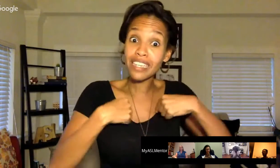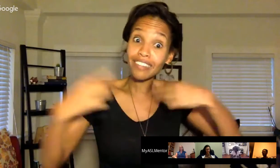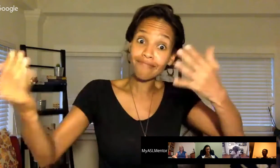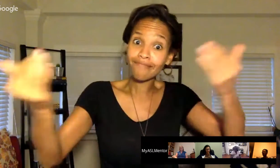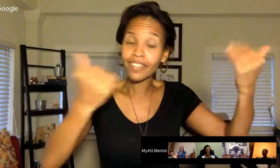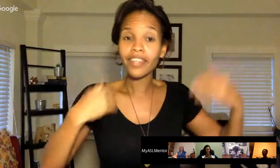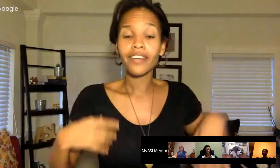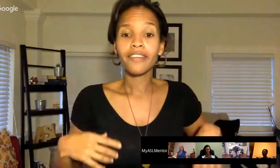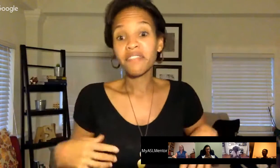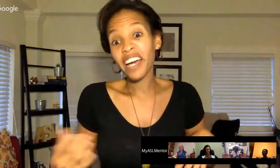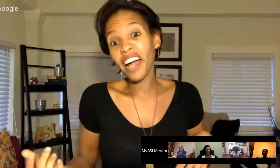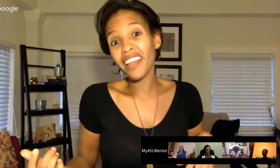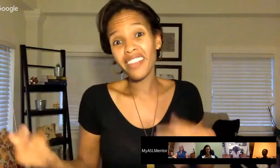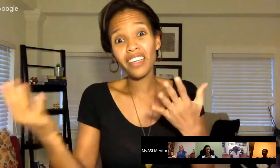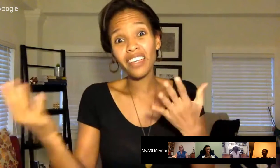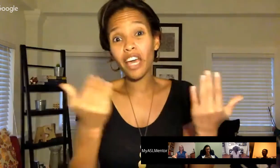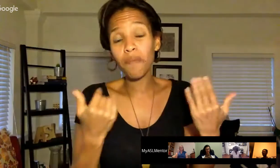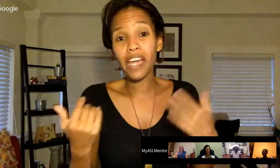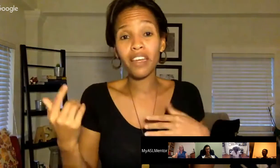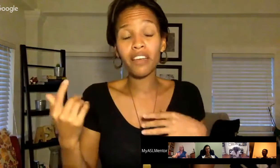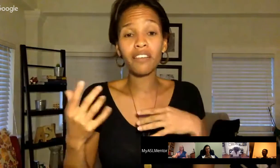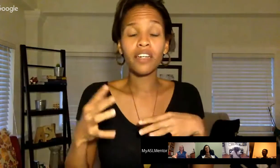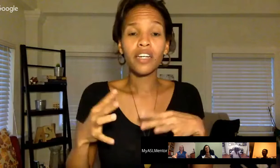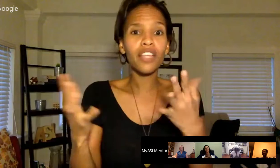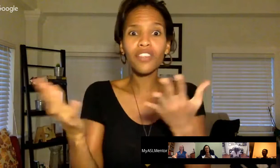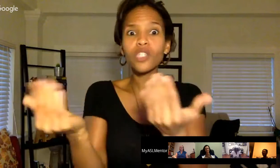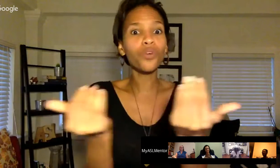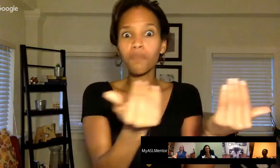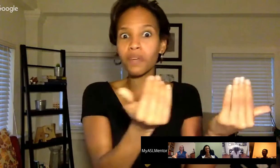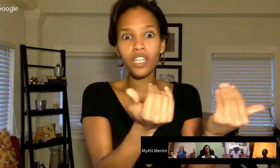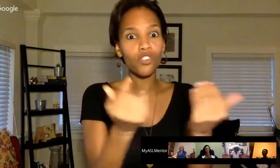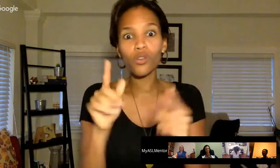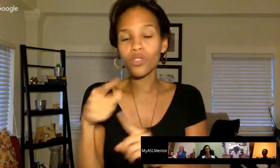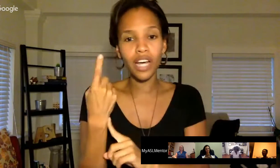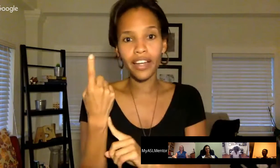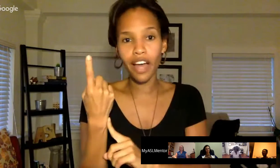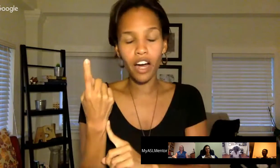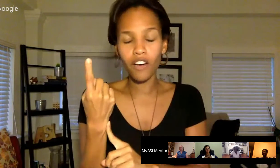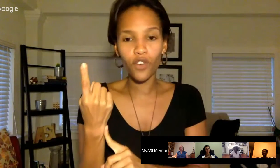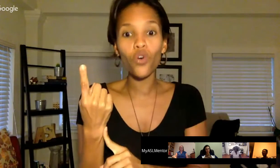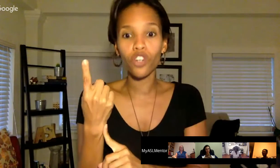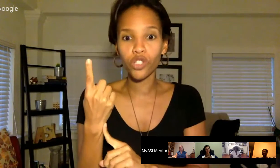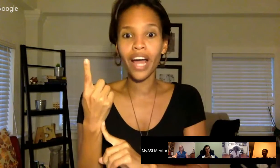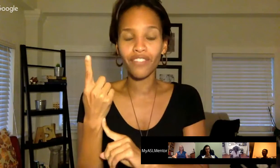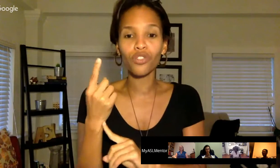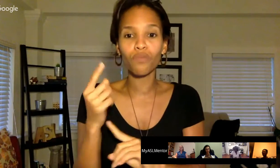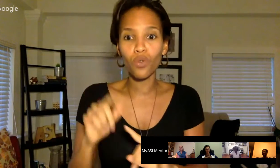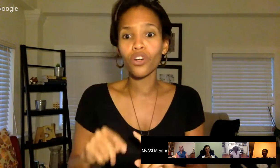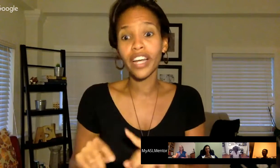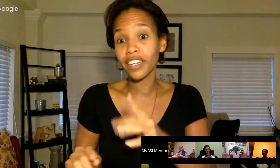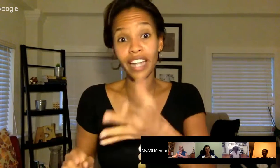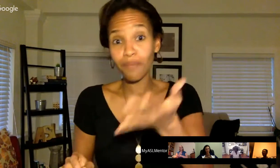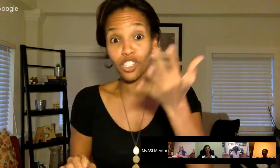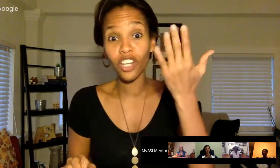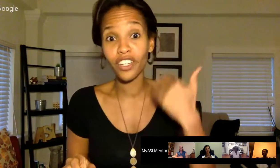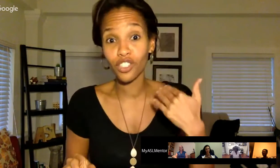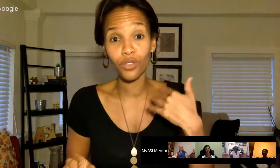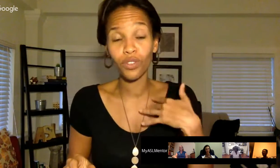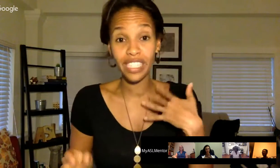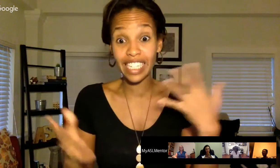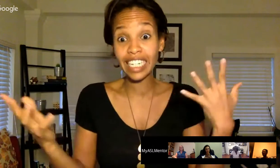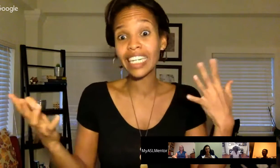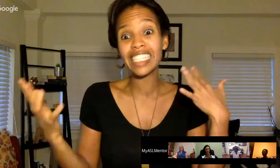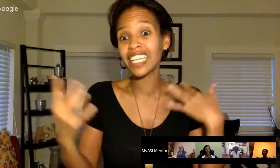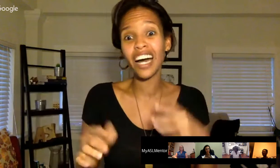of me. That kind of thing. Campaigning. This wouldn't be the sole sign, of course. You have to do more. And Michelle, as